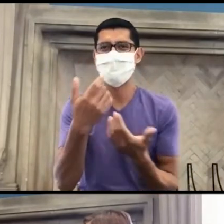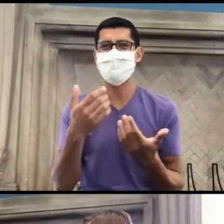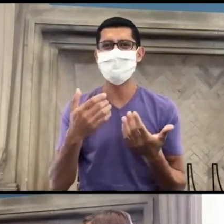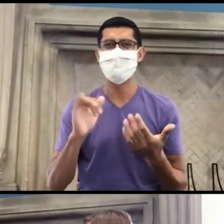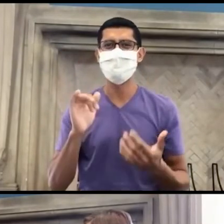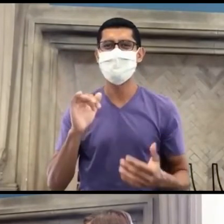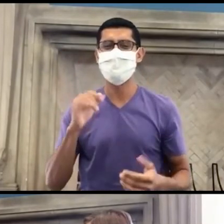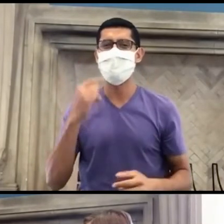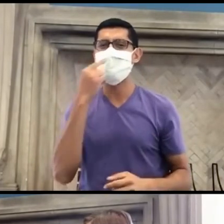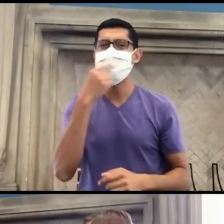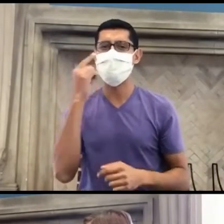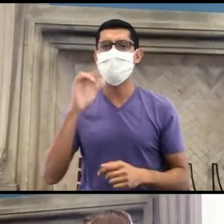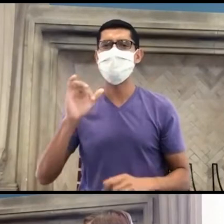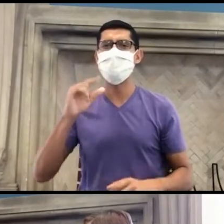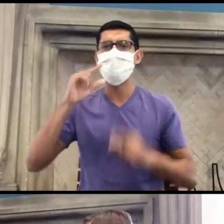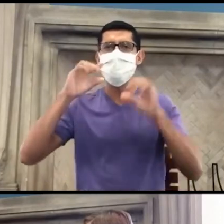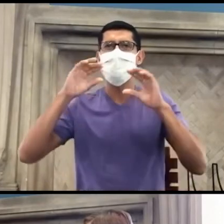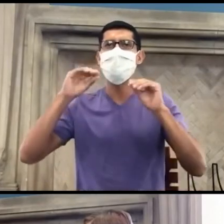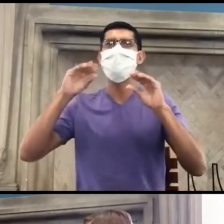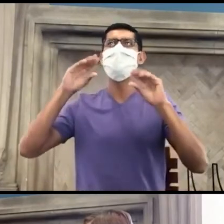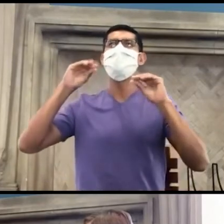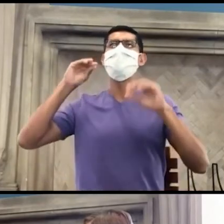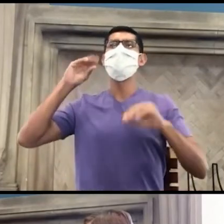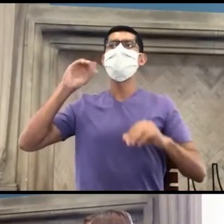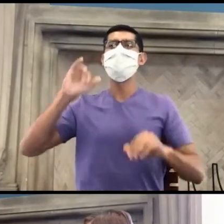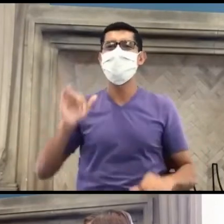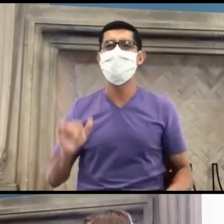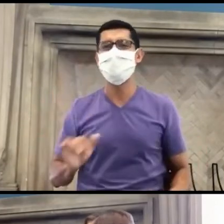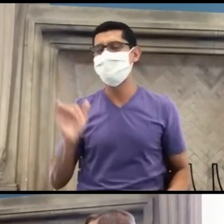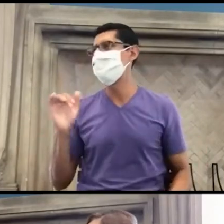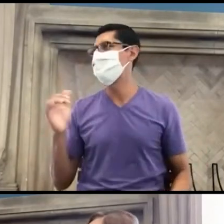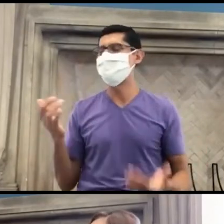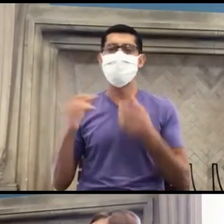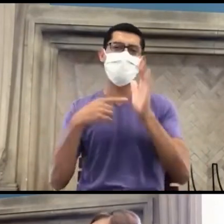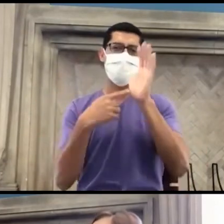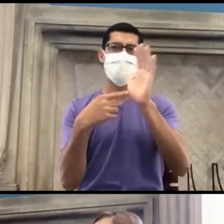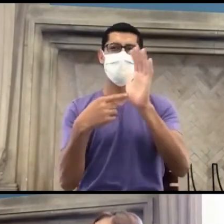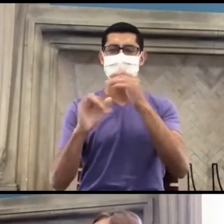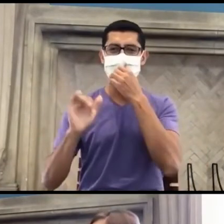But when we sign interesting, we do move our mouth a little bit like this.